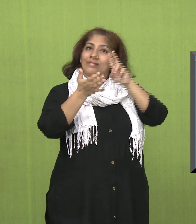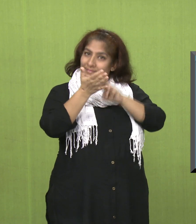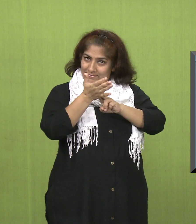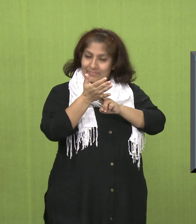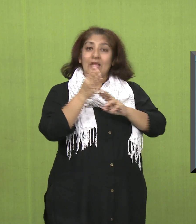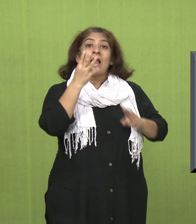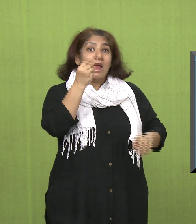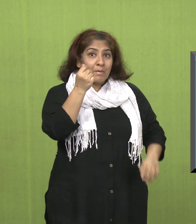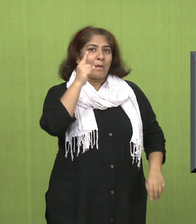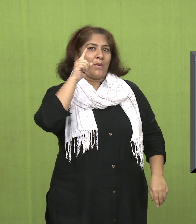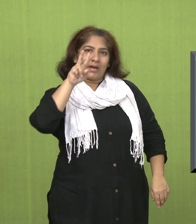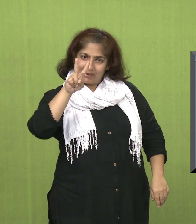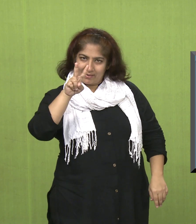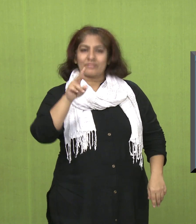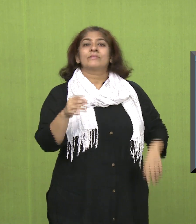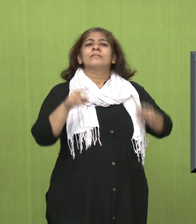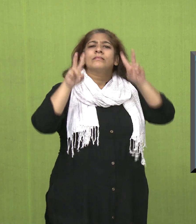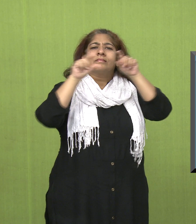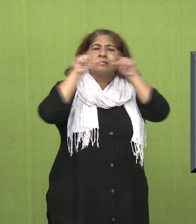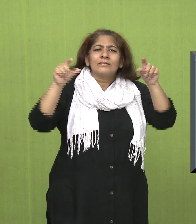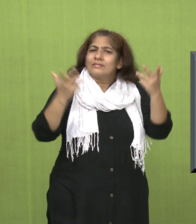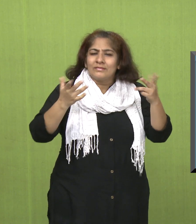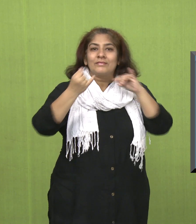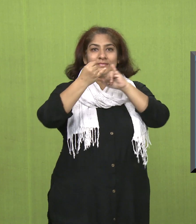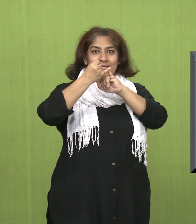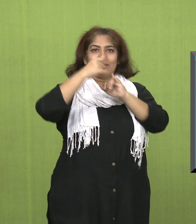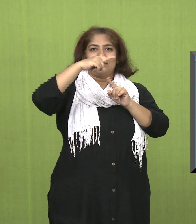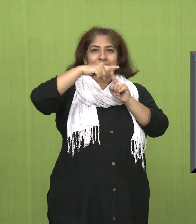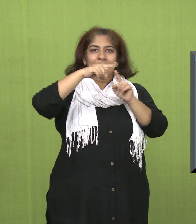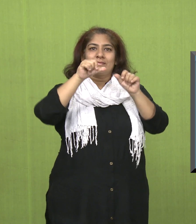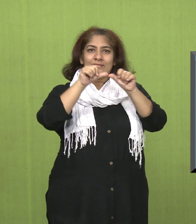This is lesson number 12 and the name of the lesson is